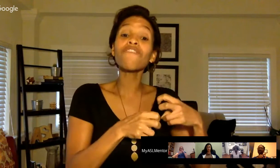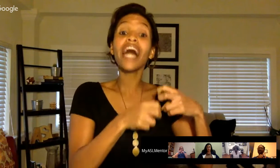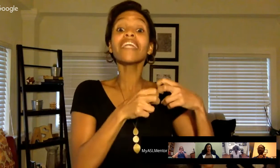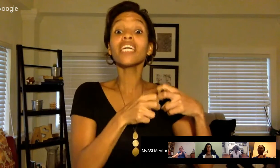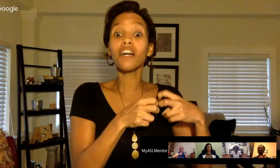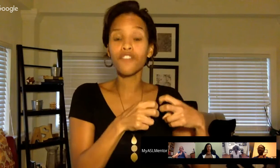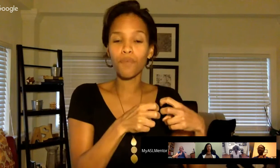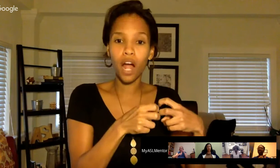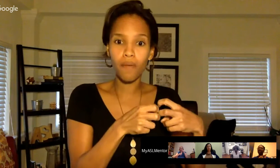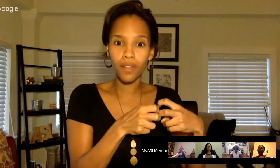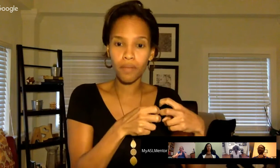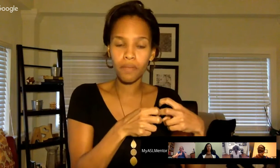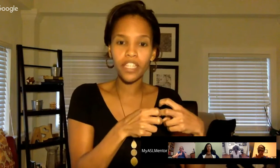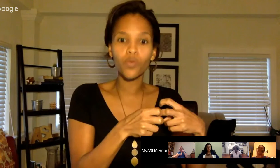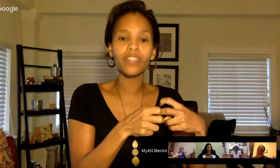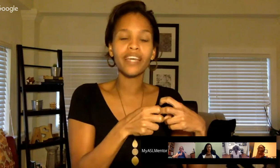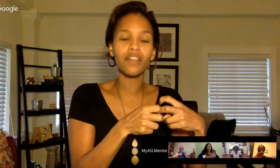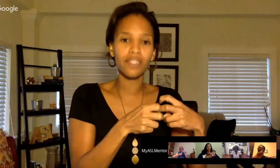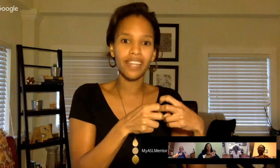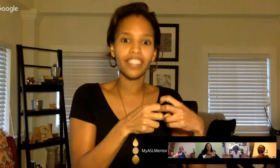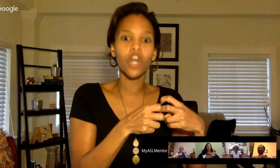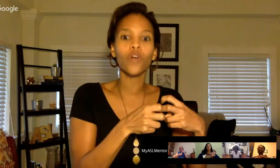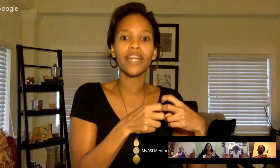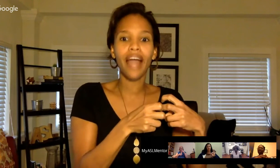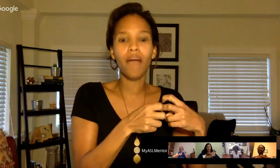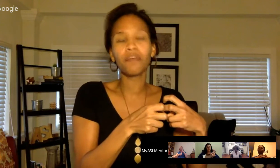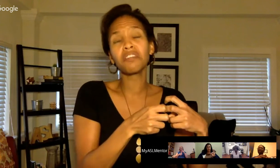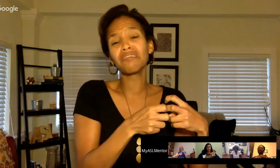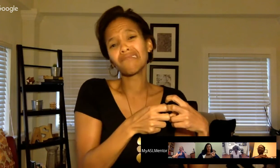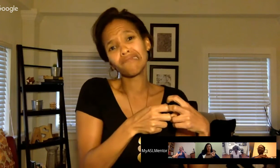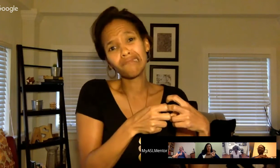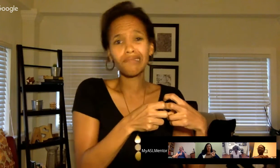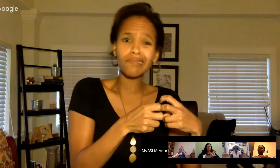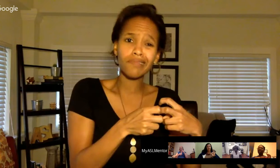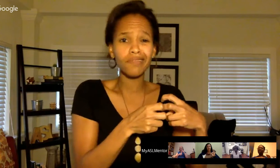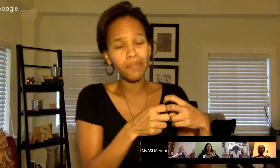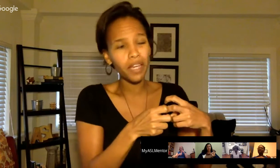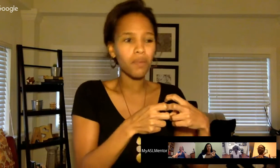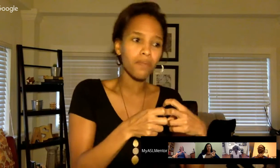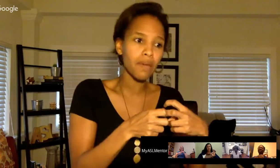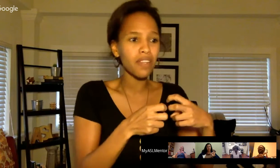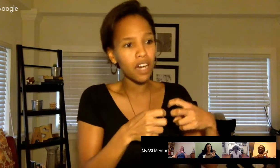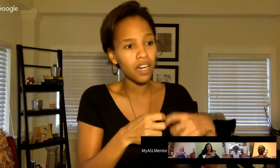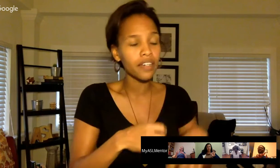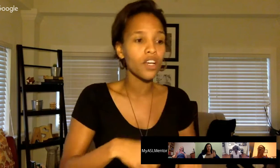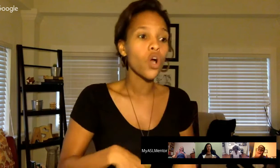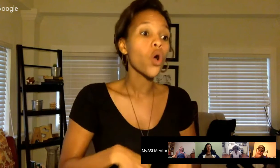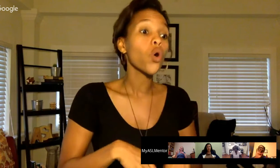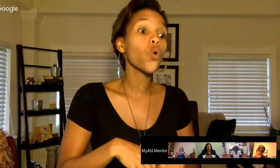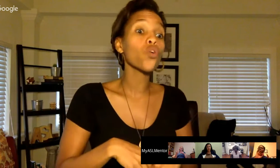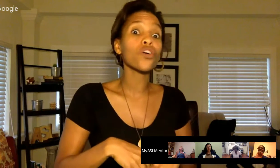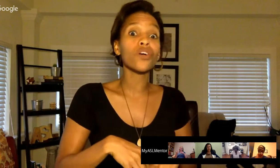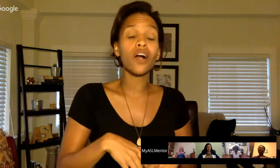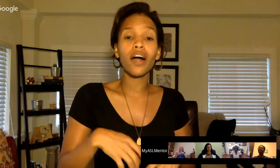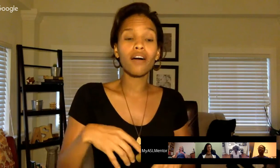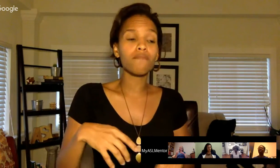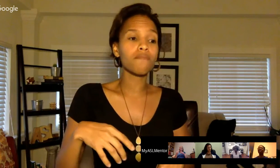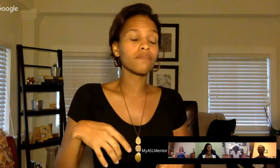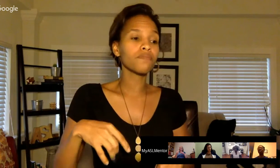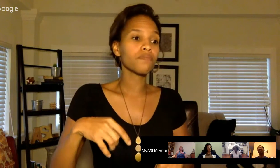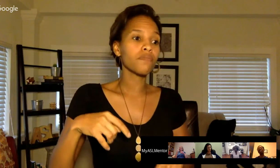maybe the finding of the problem is what tells us that it already happened. Maybe not.